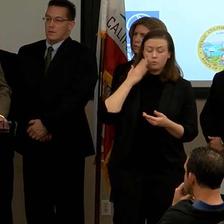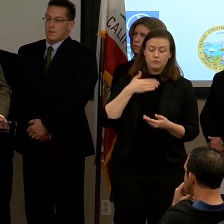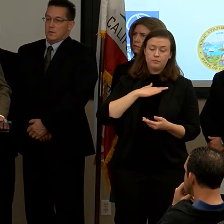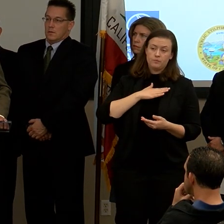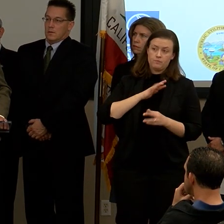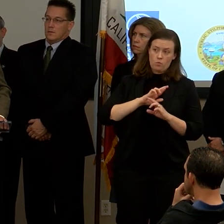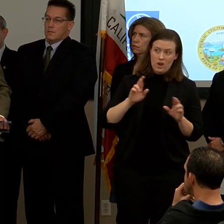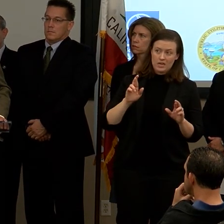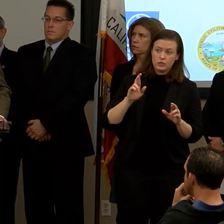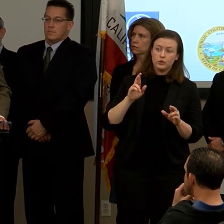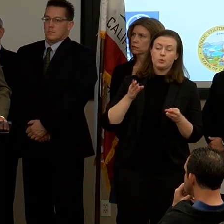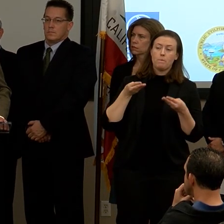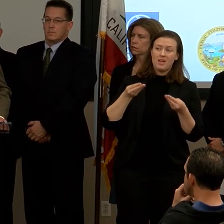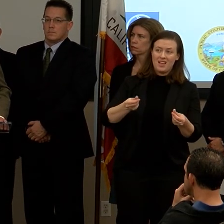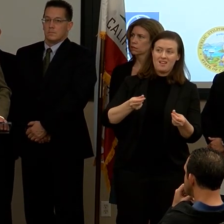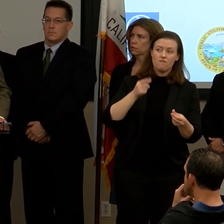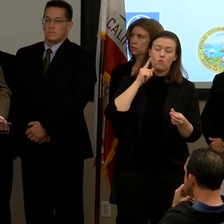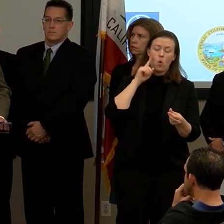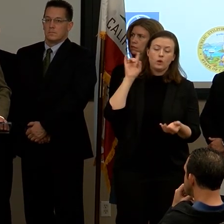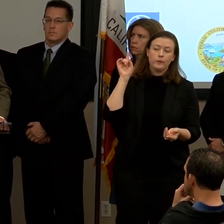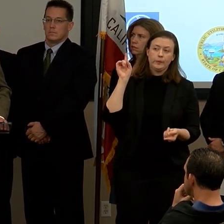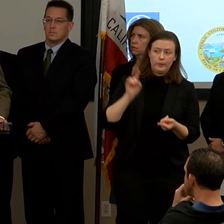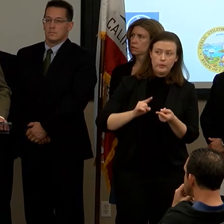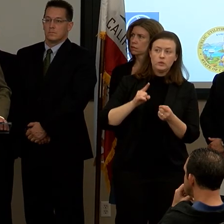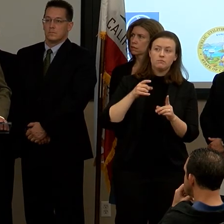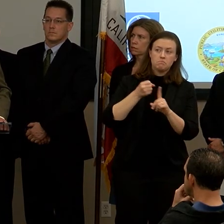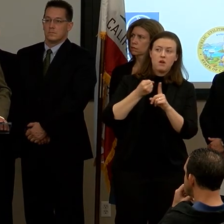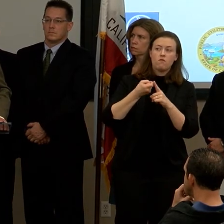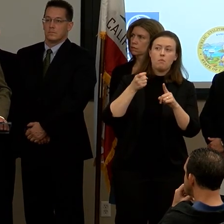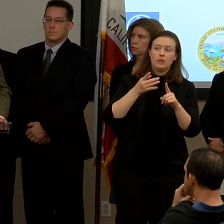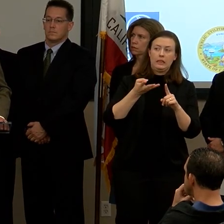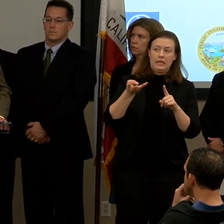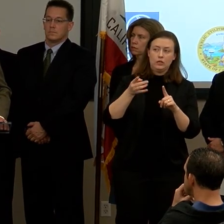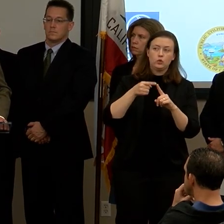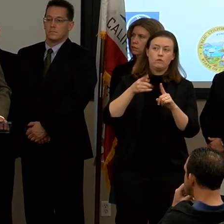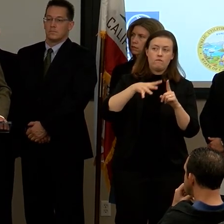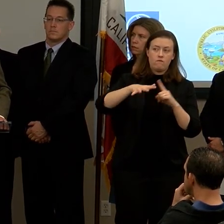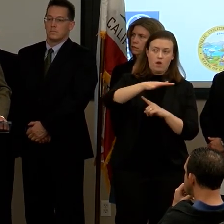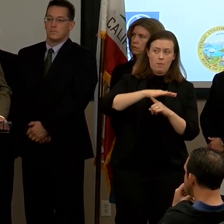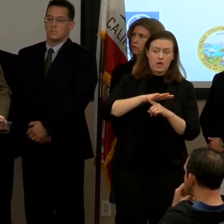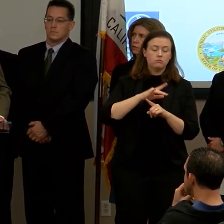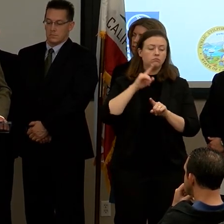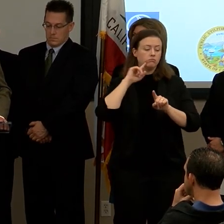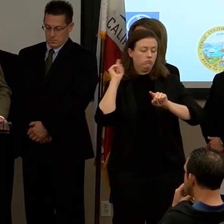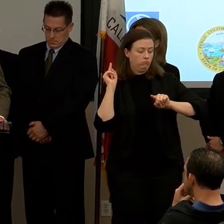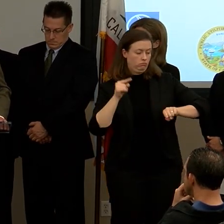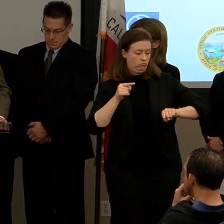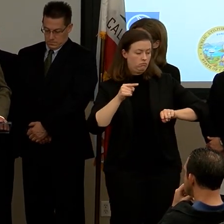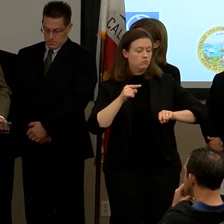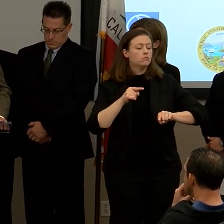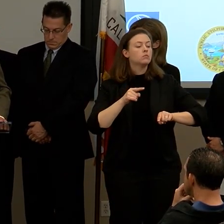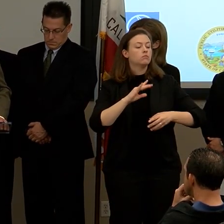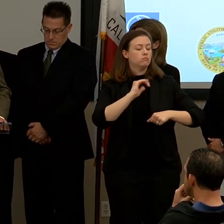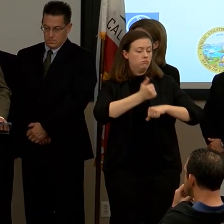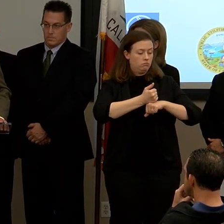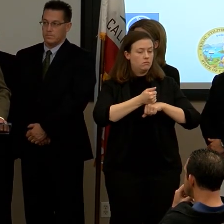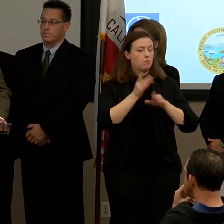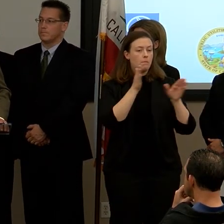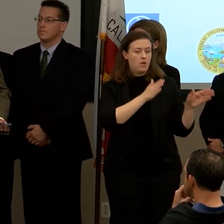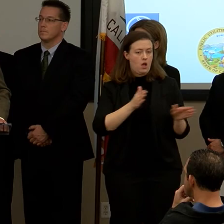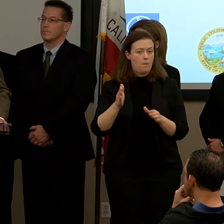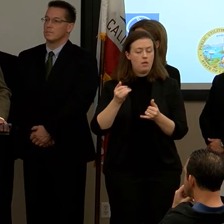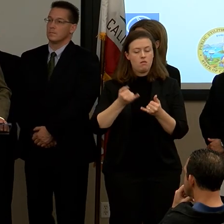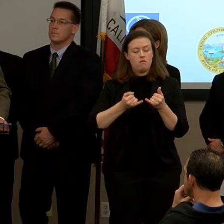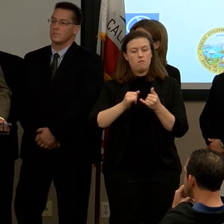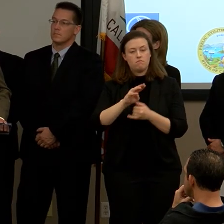for mitigation of the climate impacts from the leak, and the governor directed us to produce a climate impacts mitigation program by the end of